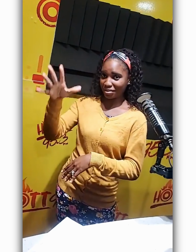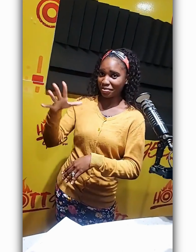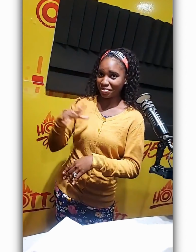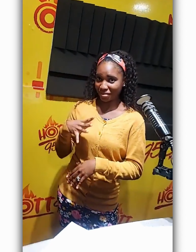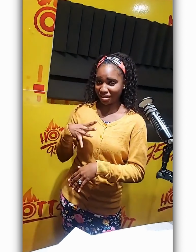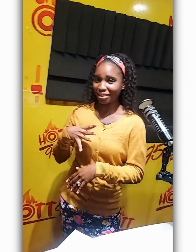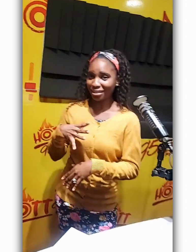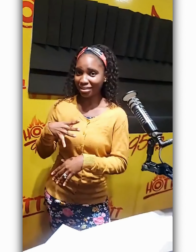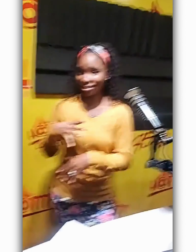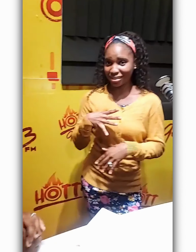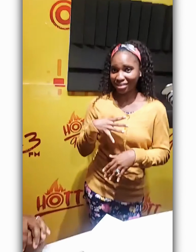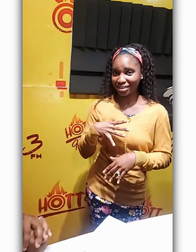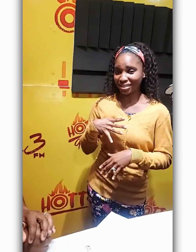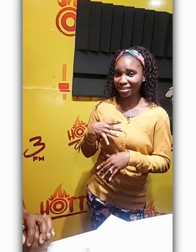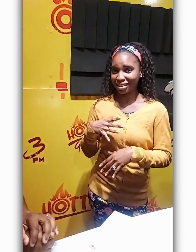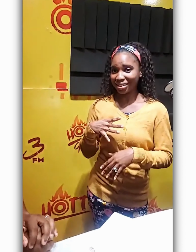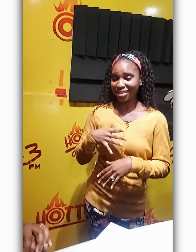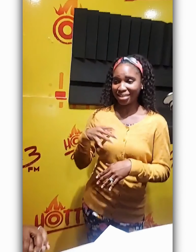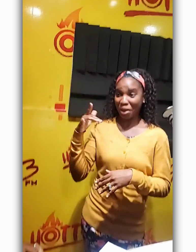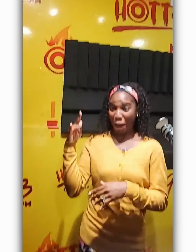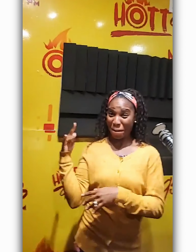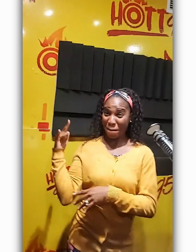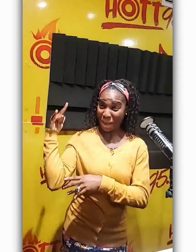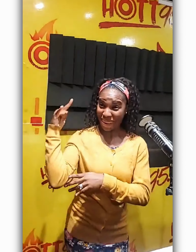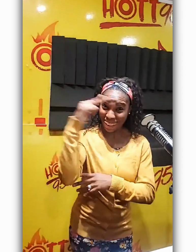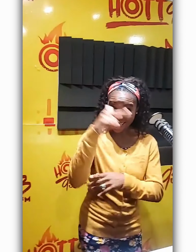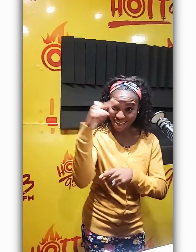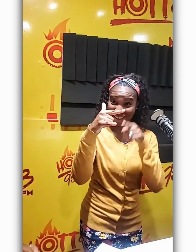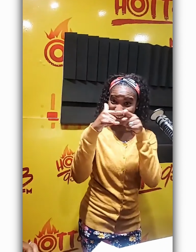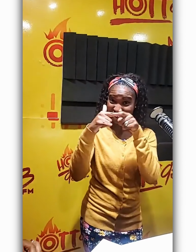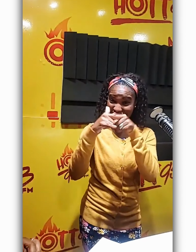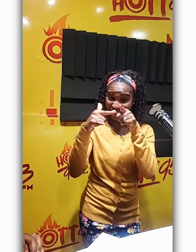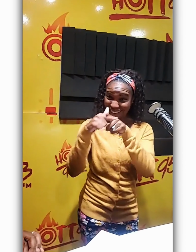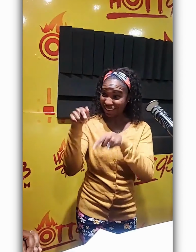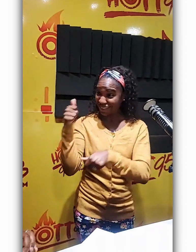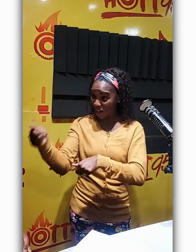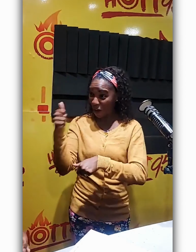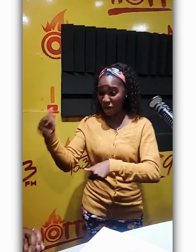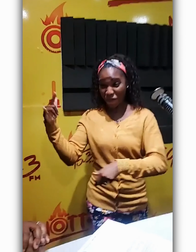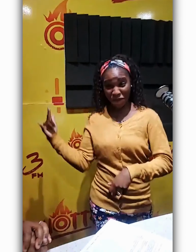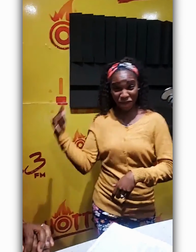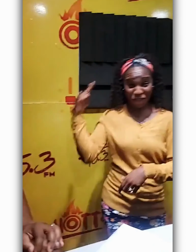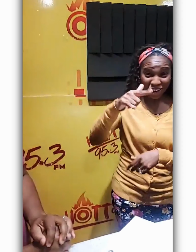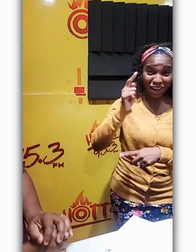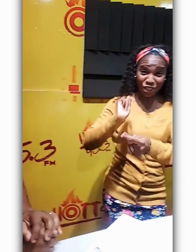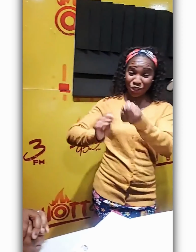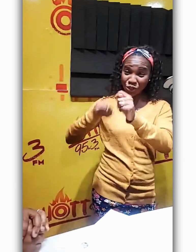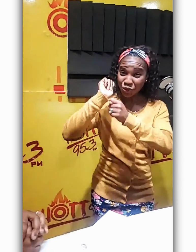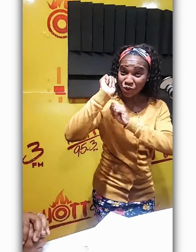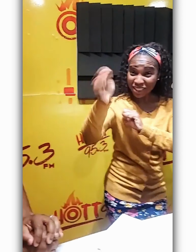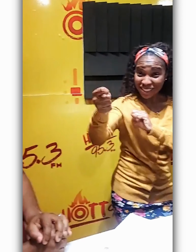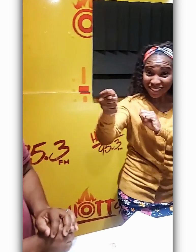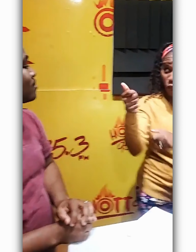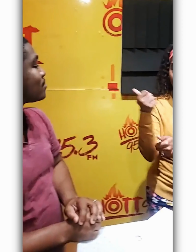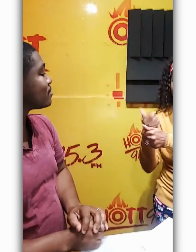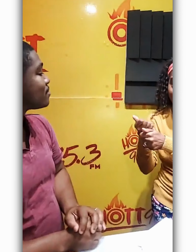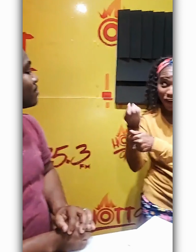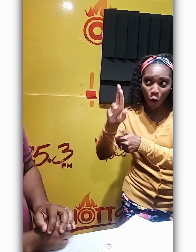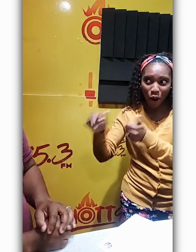plane, an aeroplane, and flew to Trinidad on his own, or he had an assistant? How did this